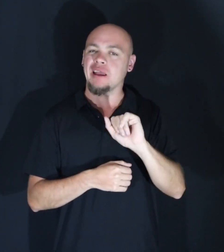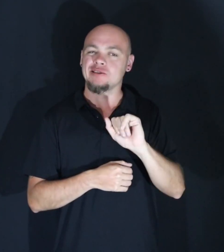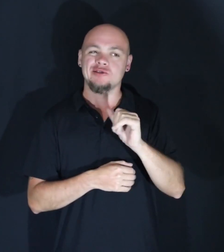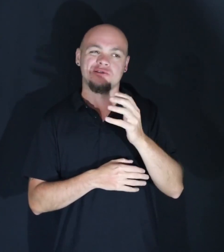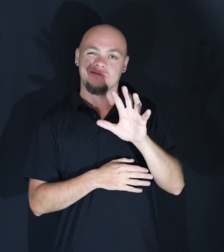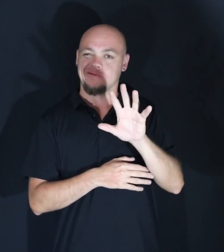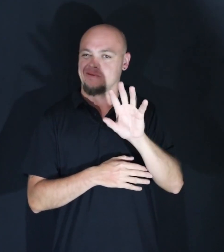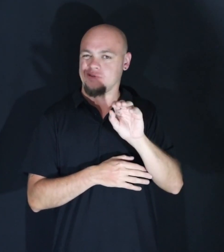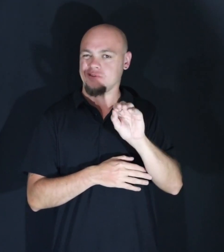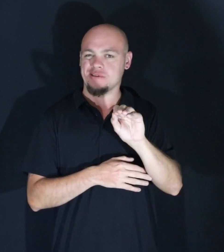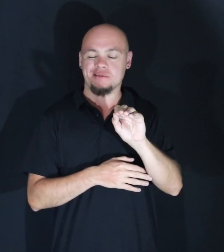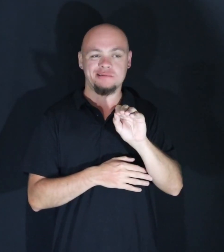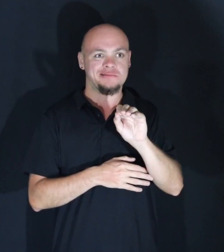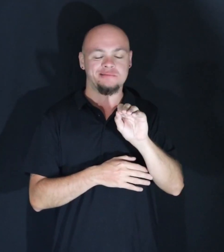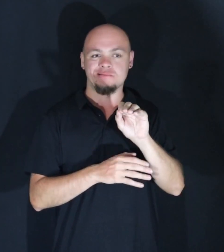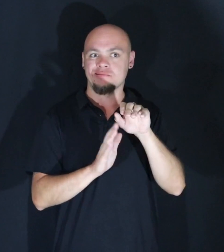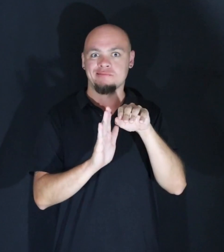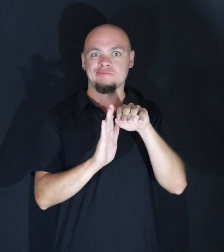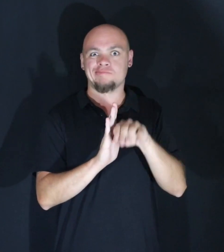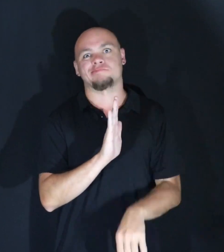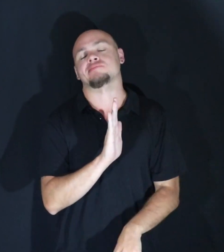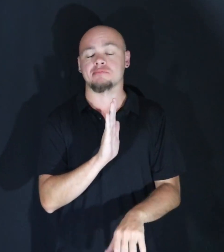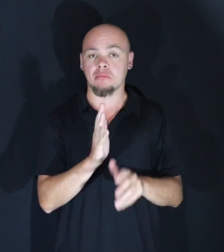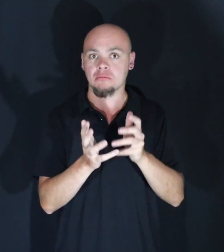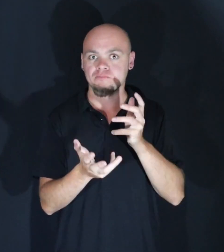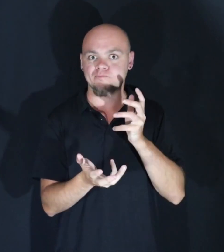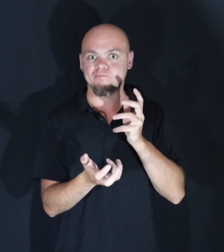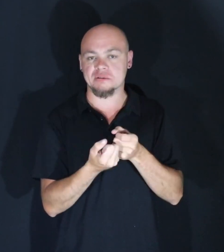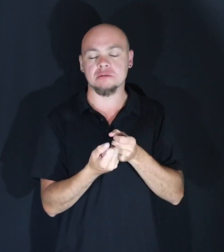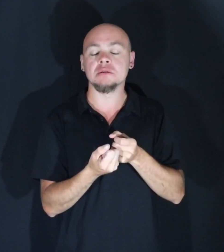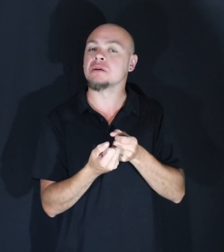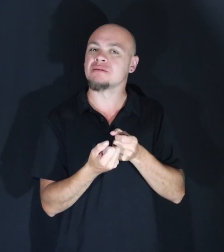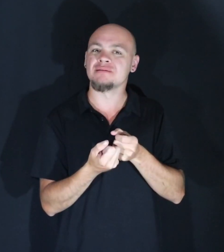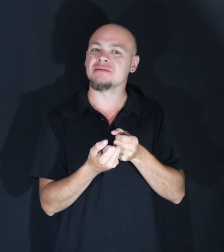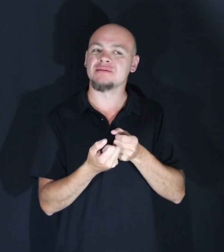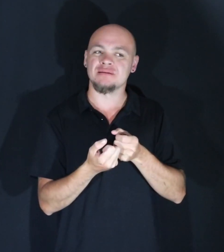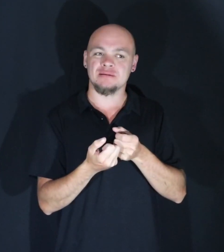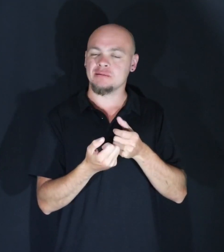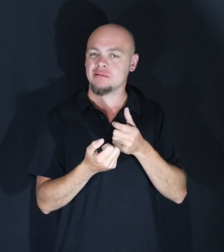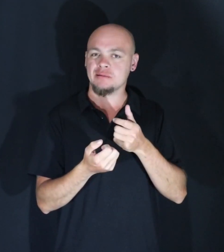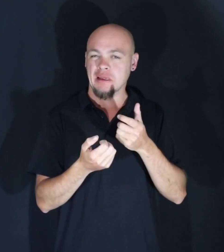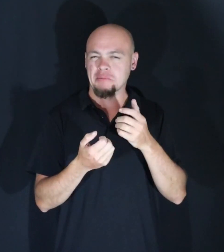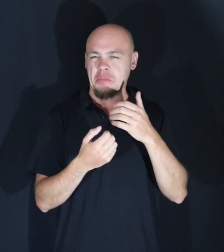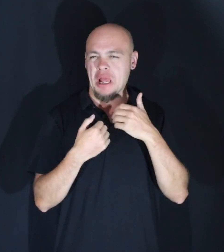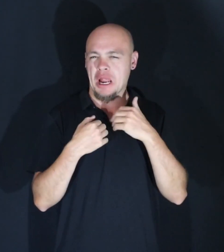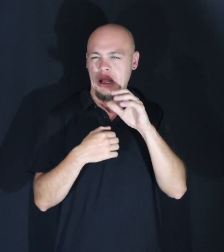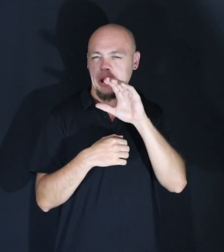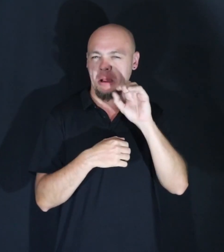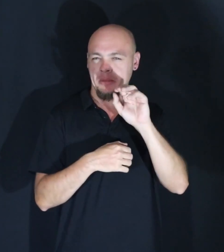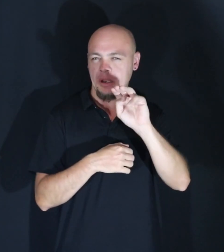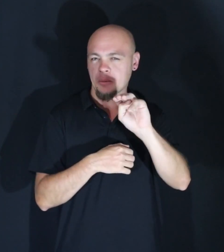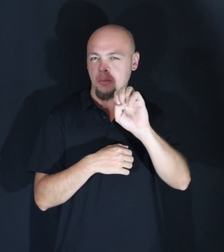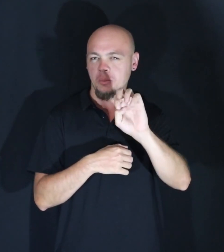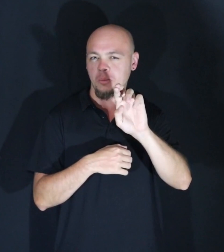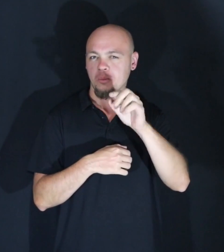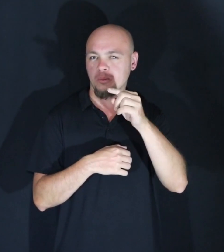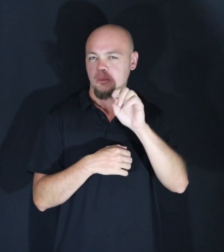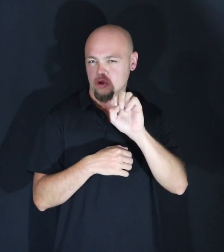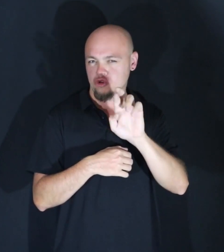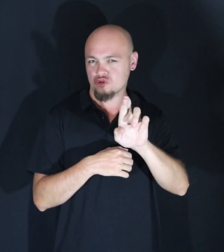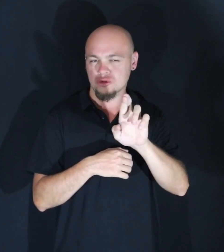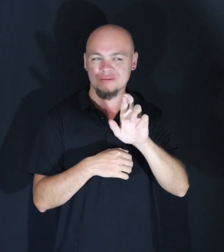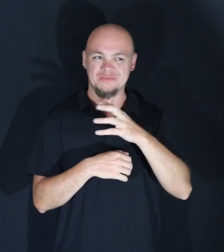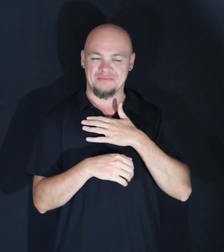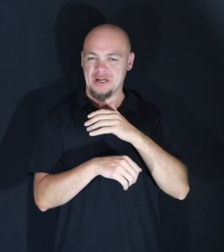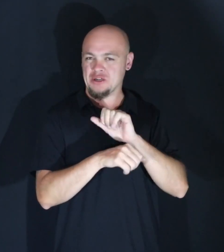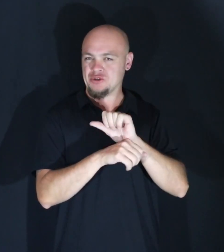50, it all came crashing down. I was made redundant due to a merger. It's something that's happened to a lot of people